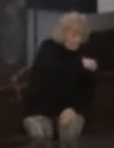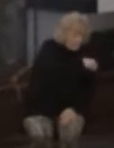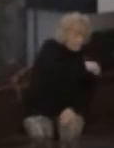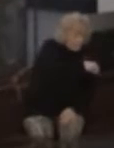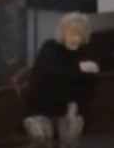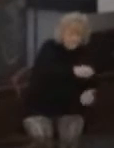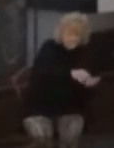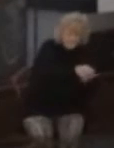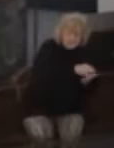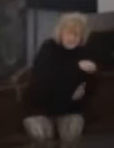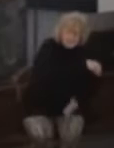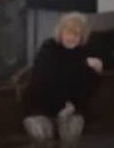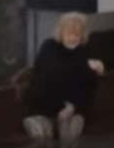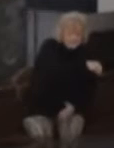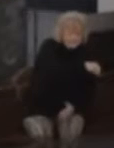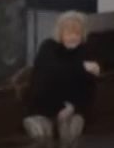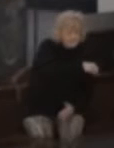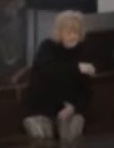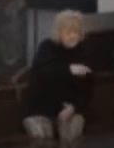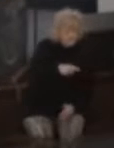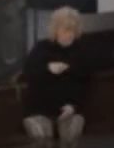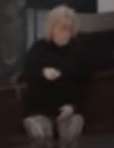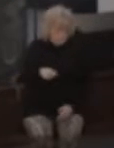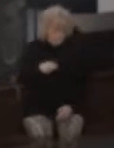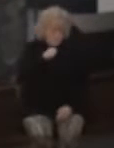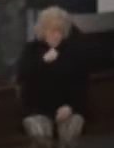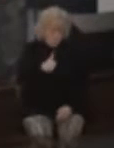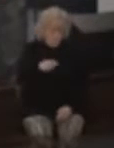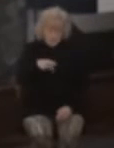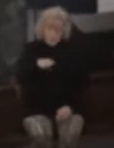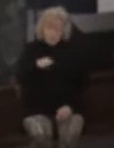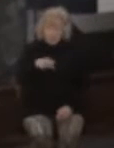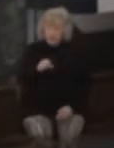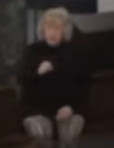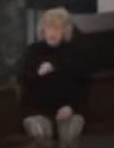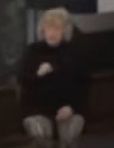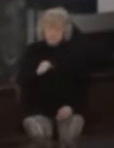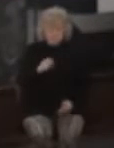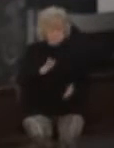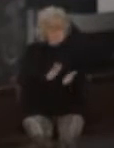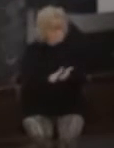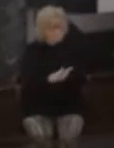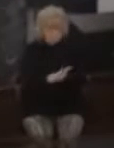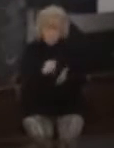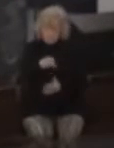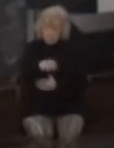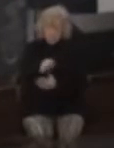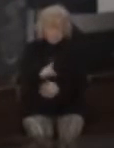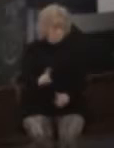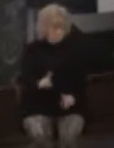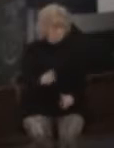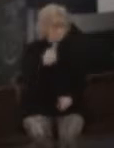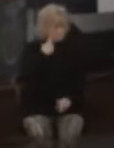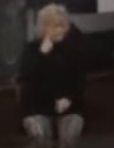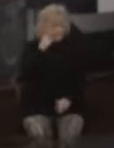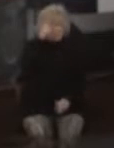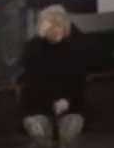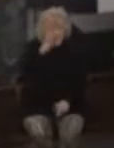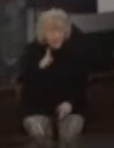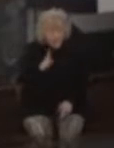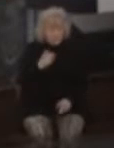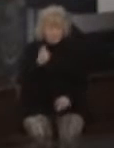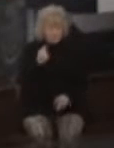the one who makes things grow. Jealousy leads to fear, and fear will keep you from